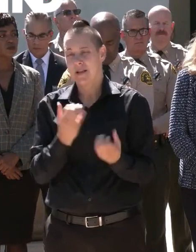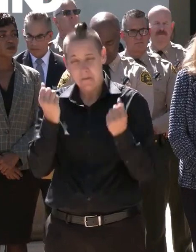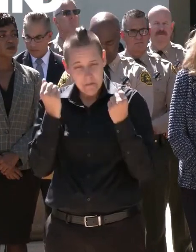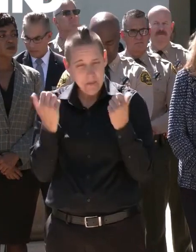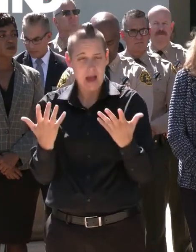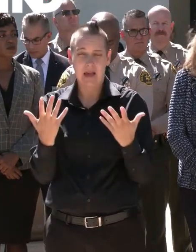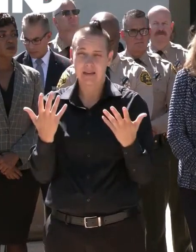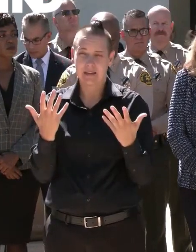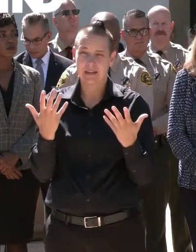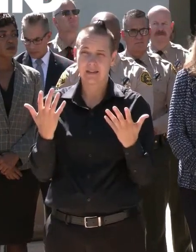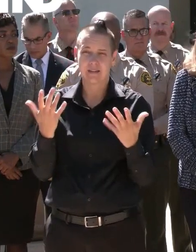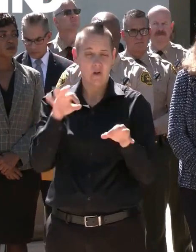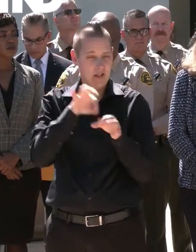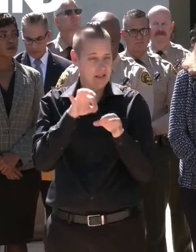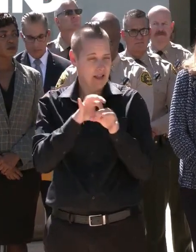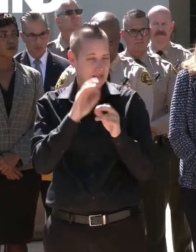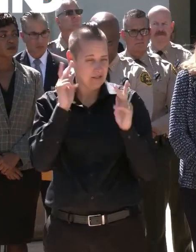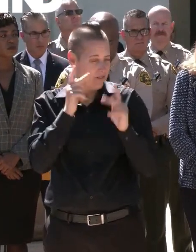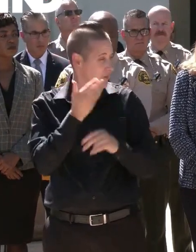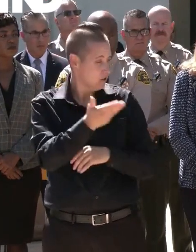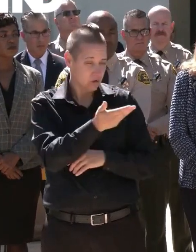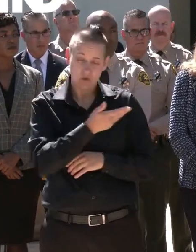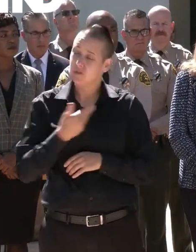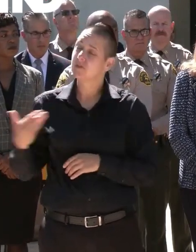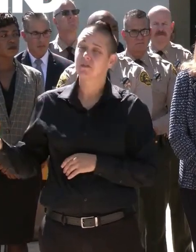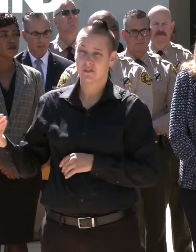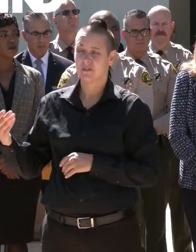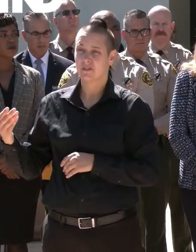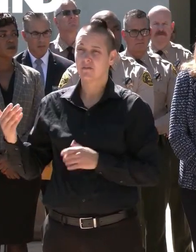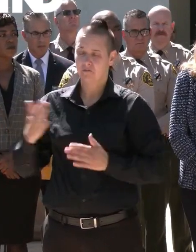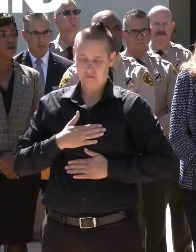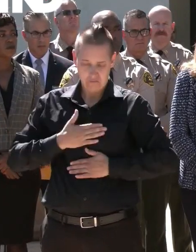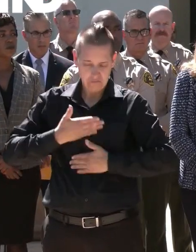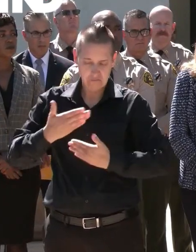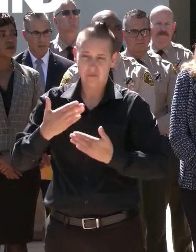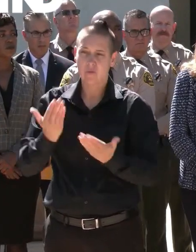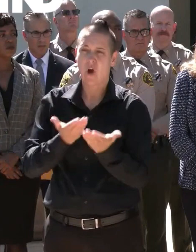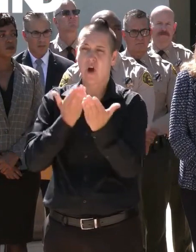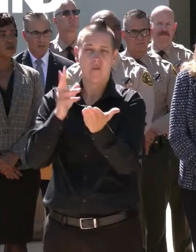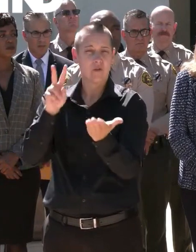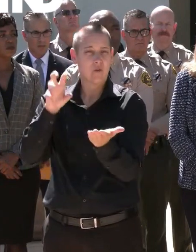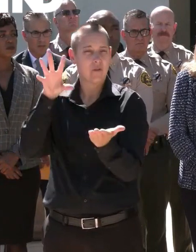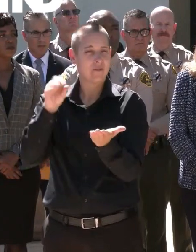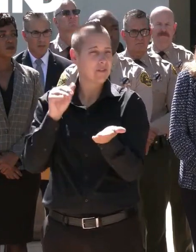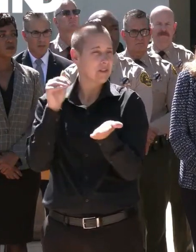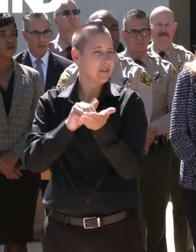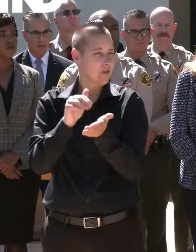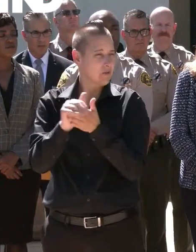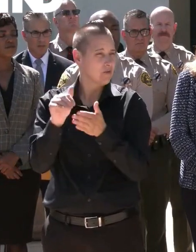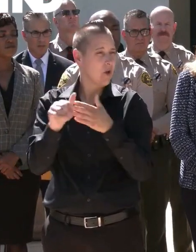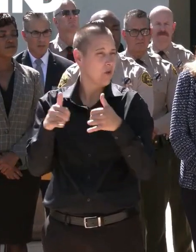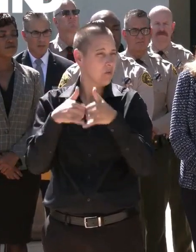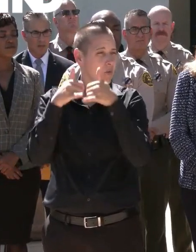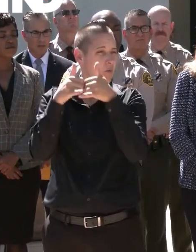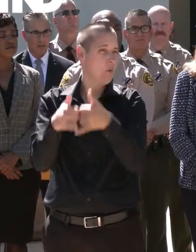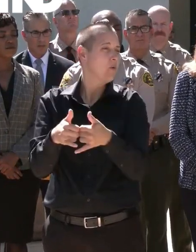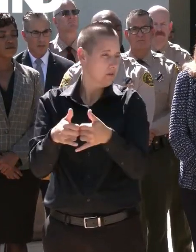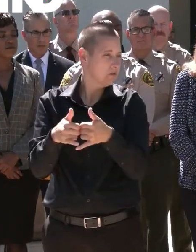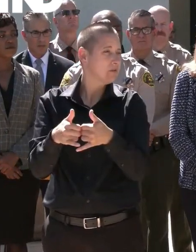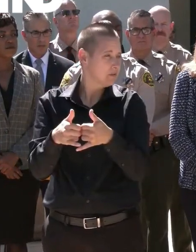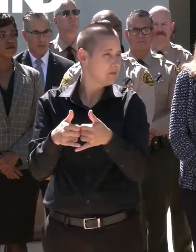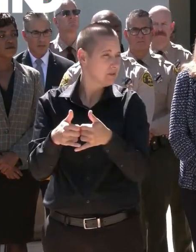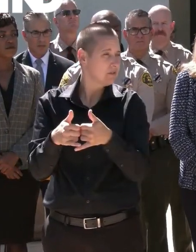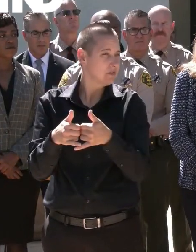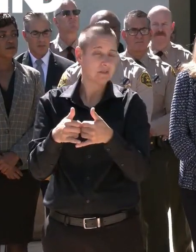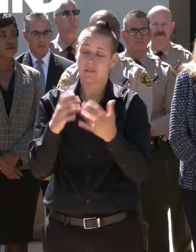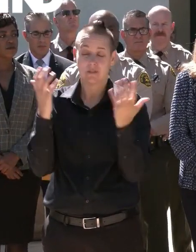many of our elected officials step forward to offer a $250,000 reward.